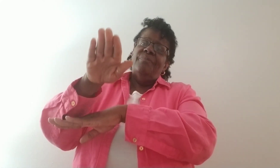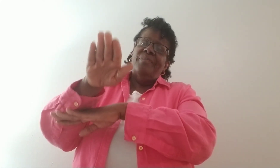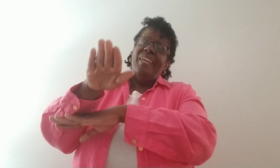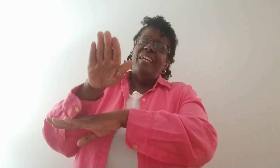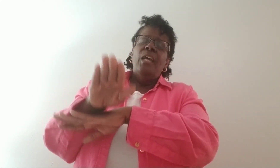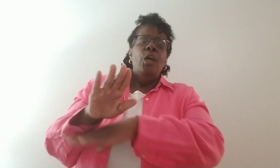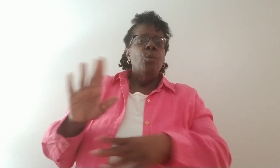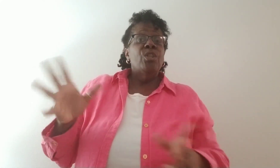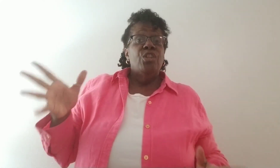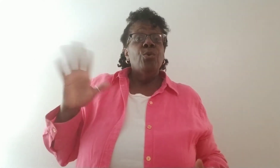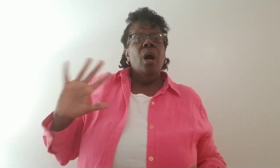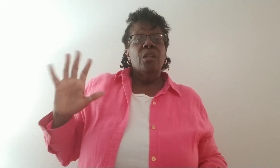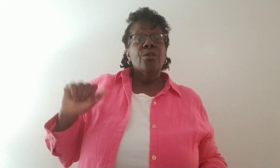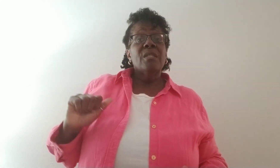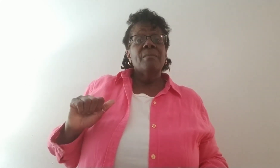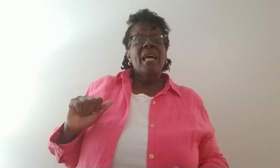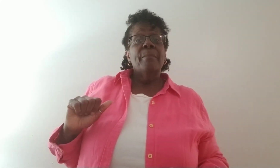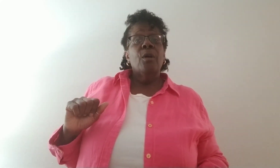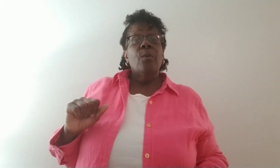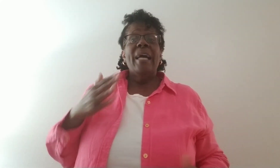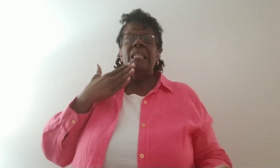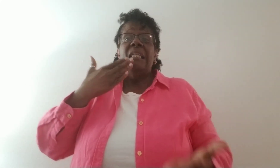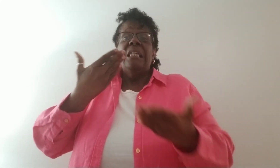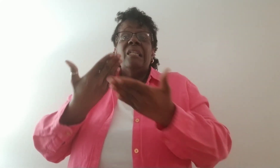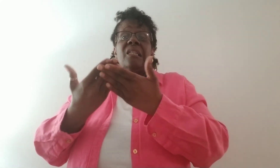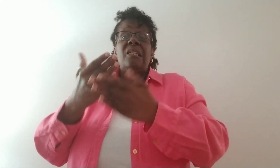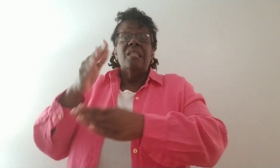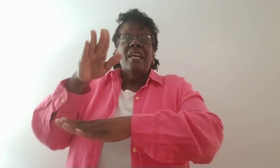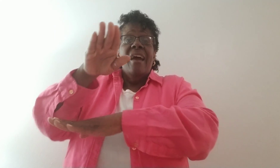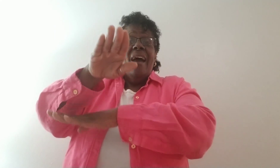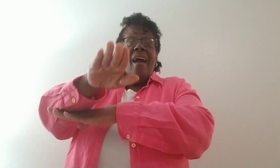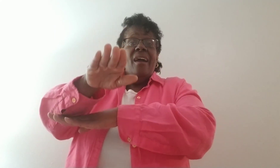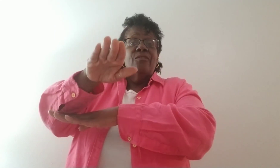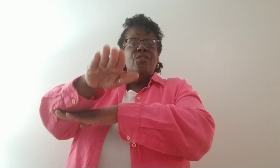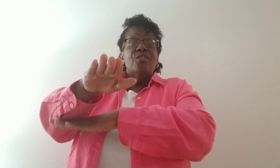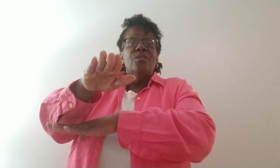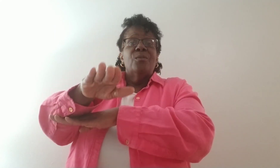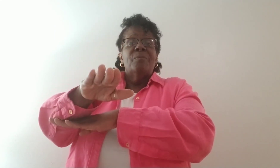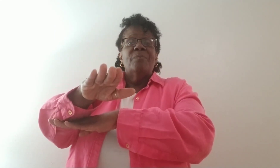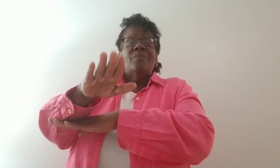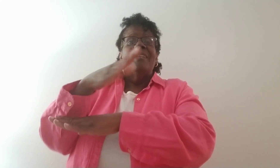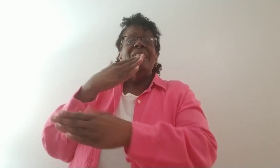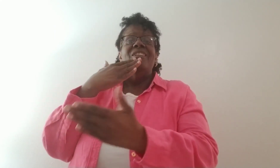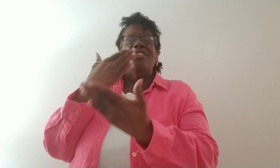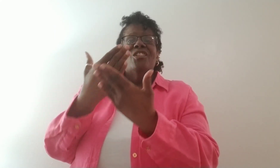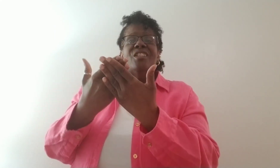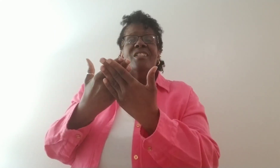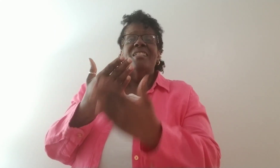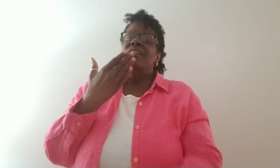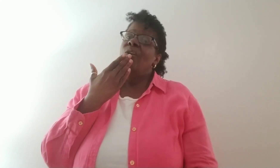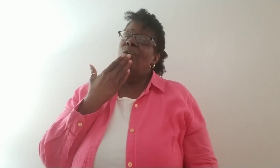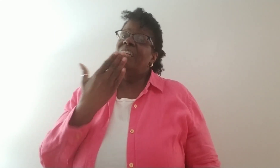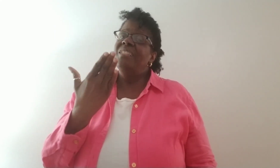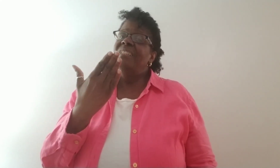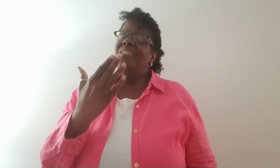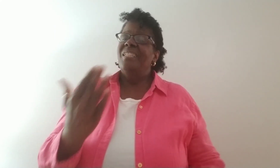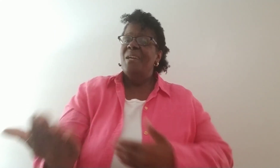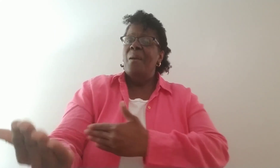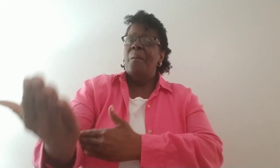Okay, which you all learned some time ago, right? Good afternoon. Good or good